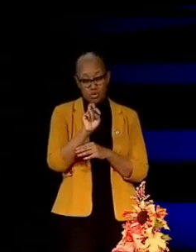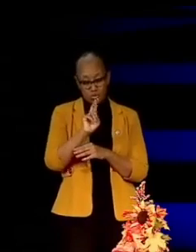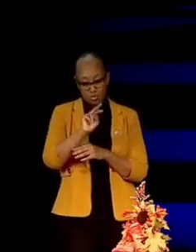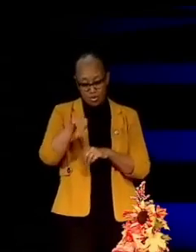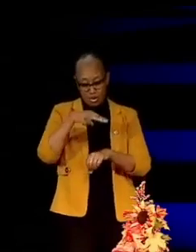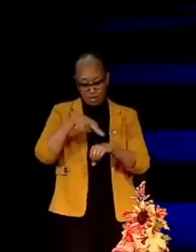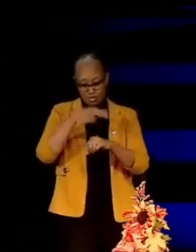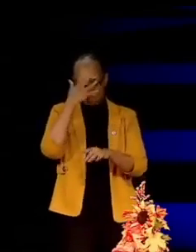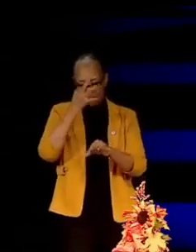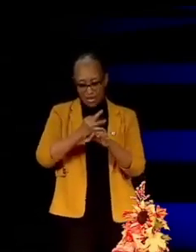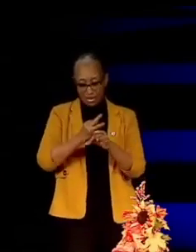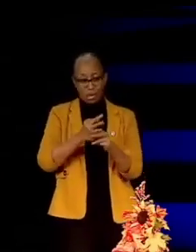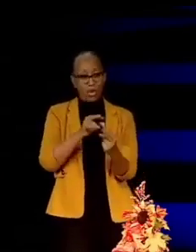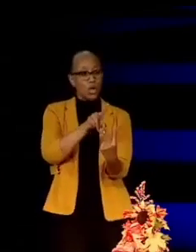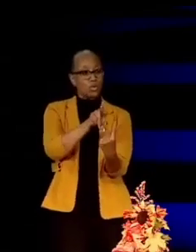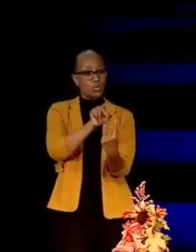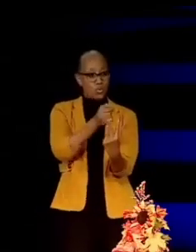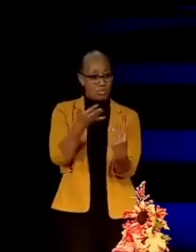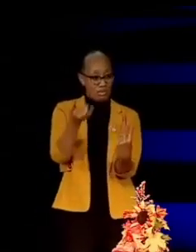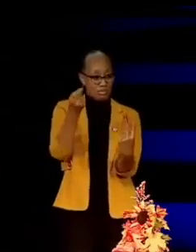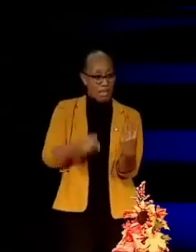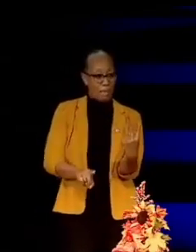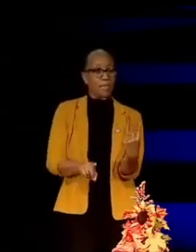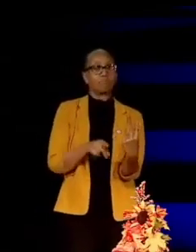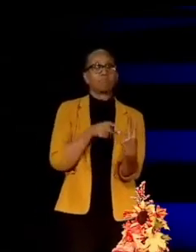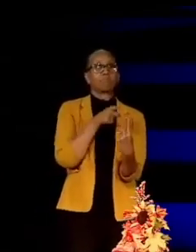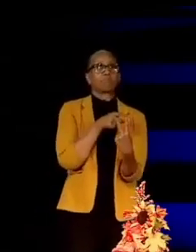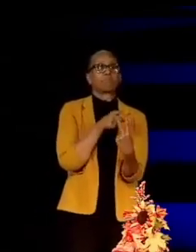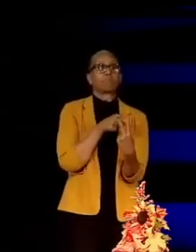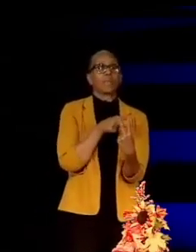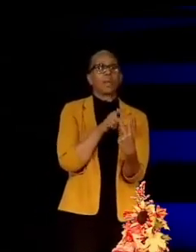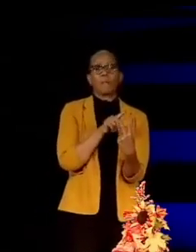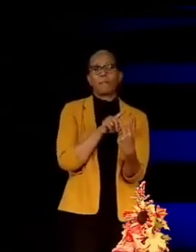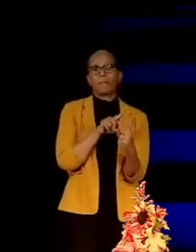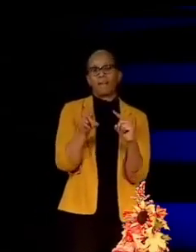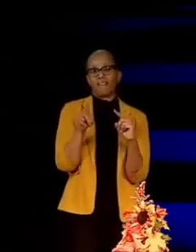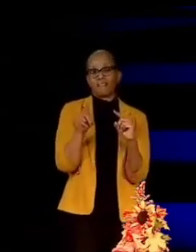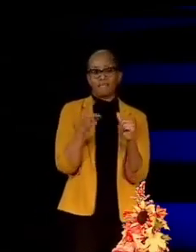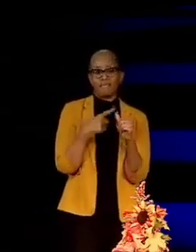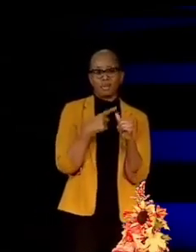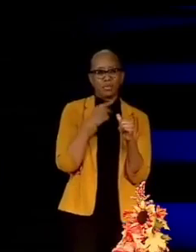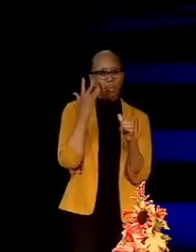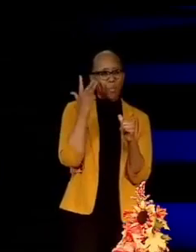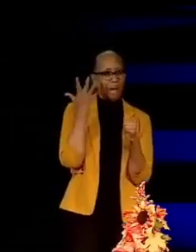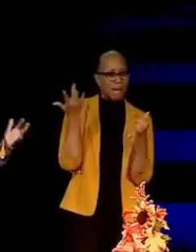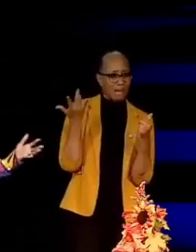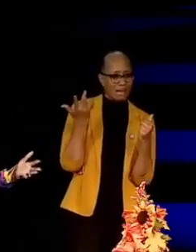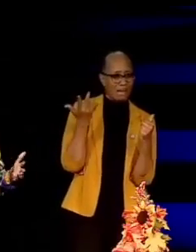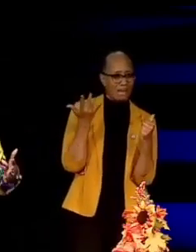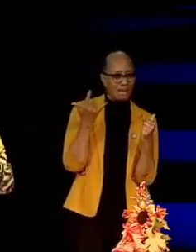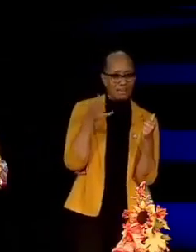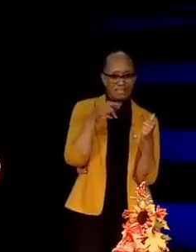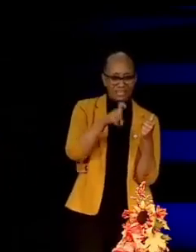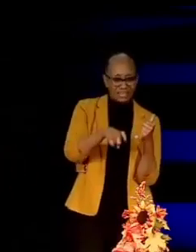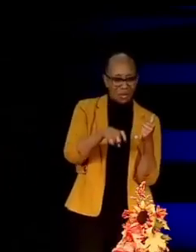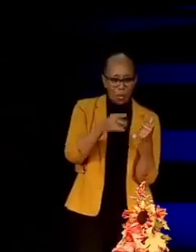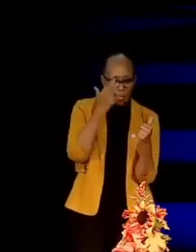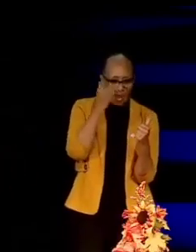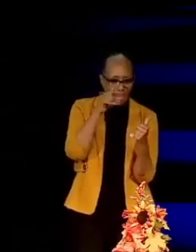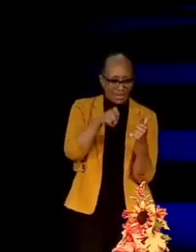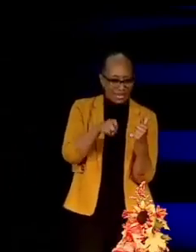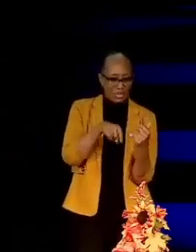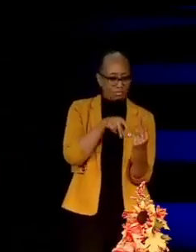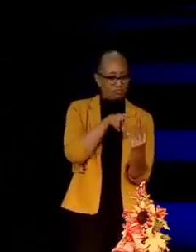faith, will do two things for us. But we must understand why this is a necessary tool. Help me,